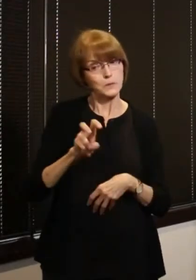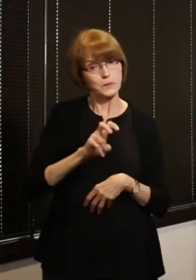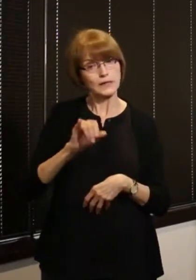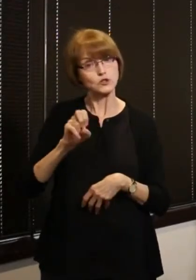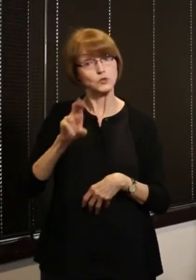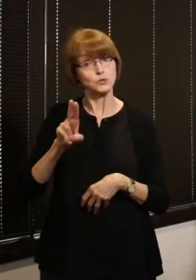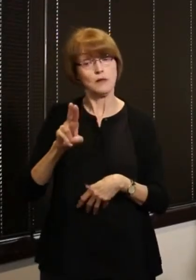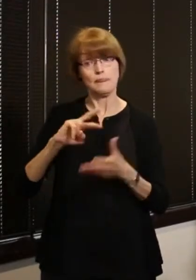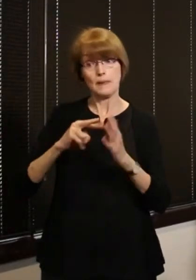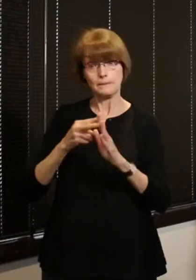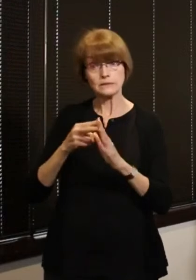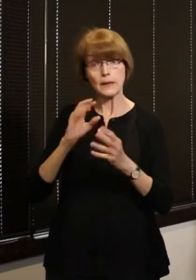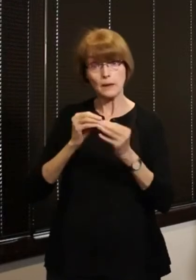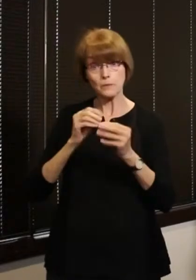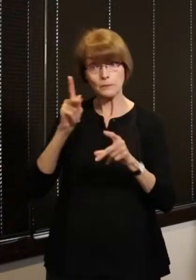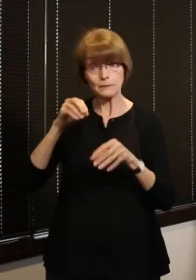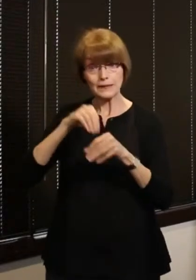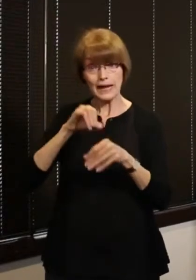as well.